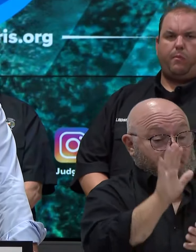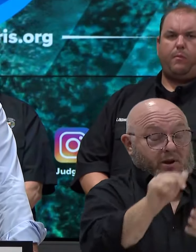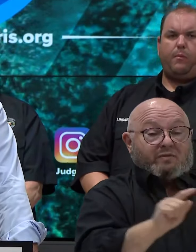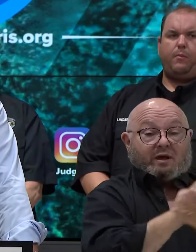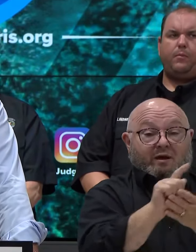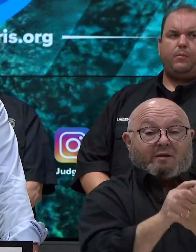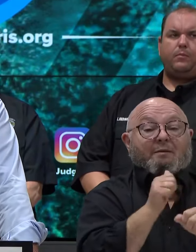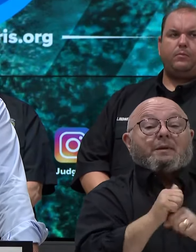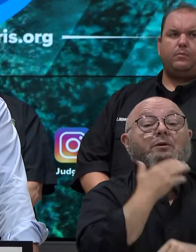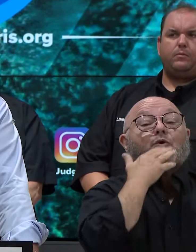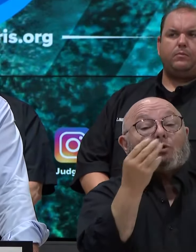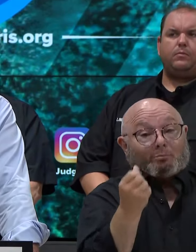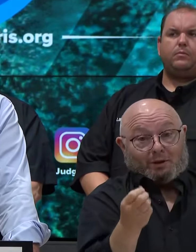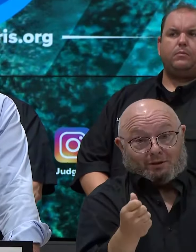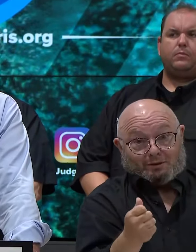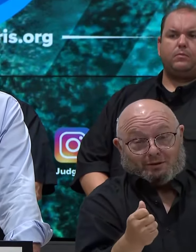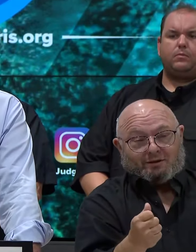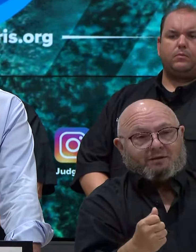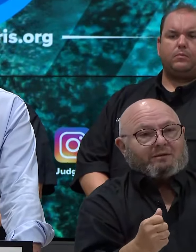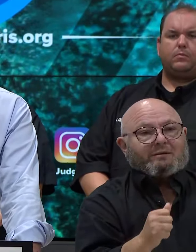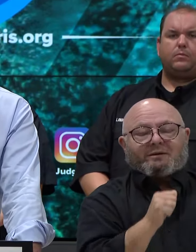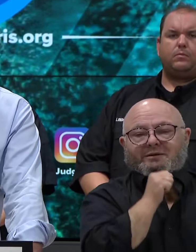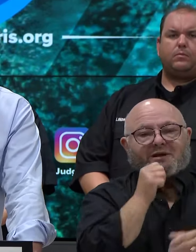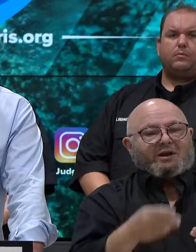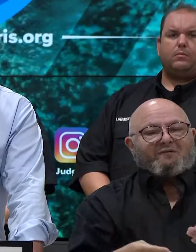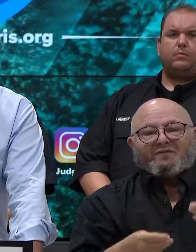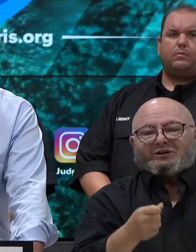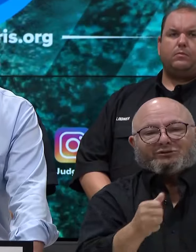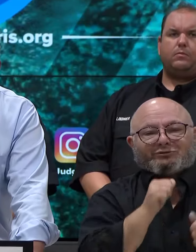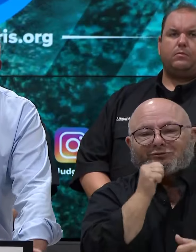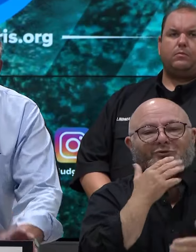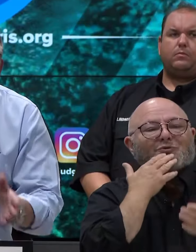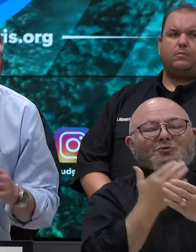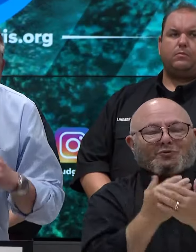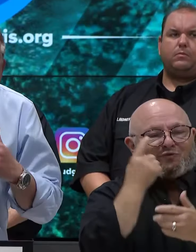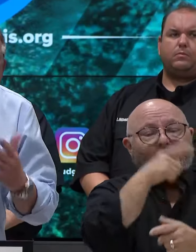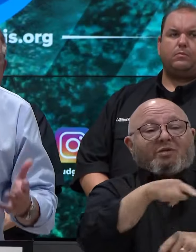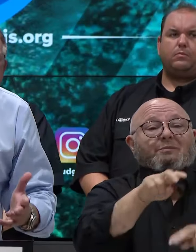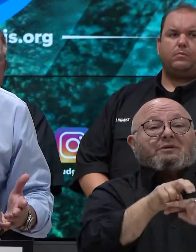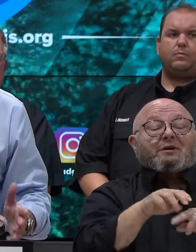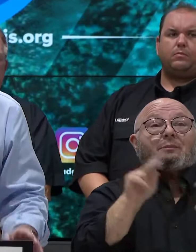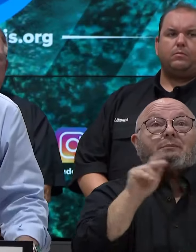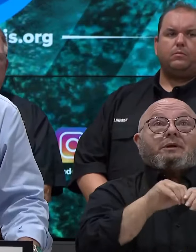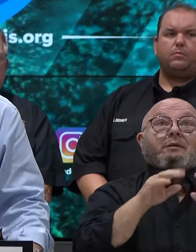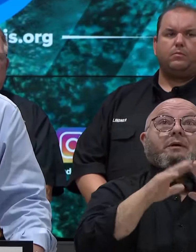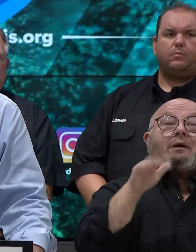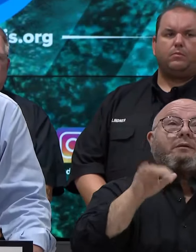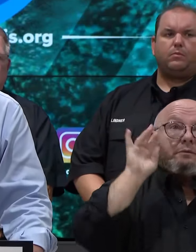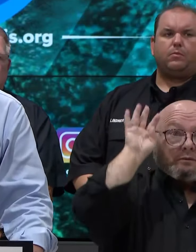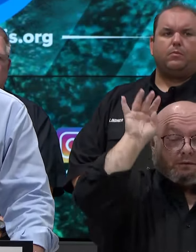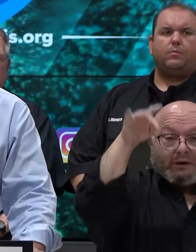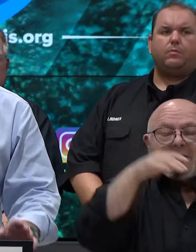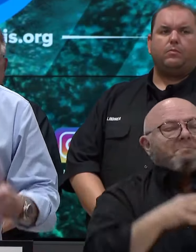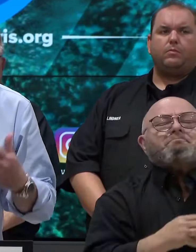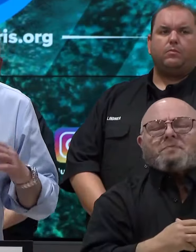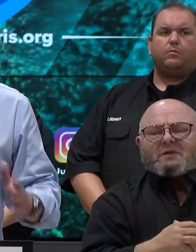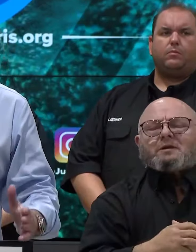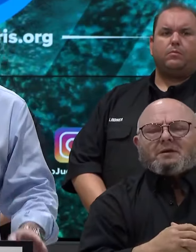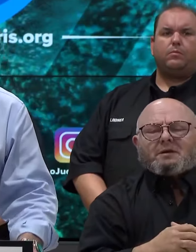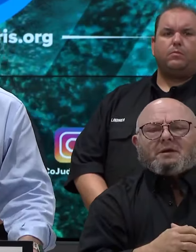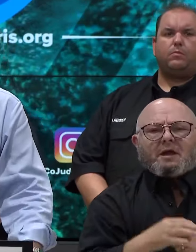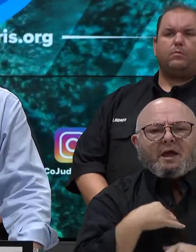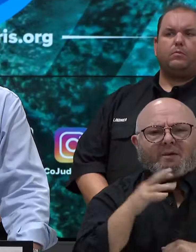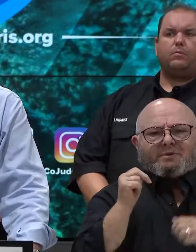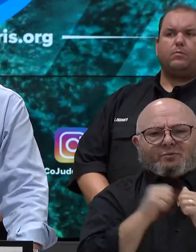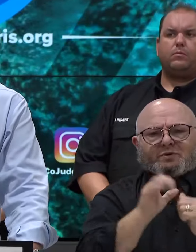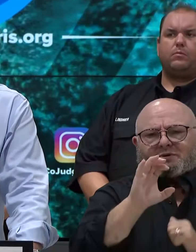They're making very good money, and it's not efficient for them to be sitting around while people are inside their house sweating. So I've been